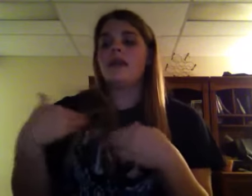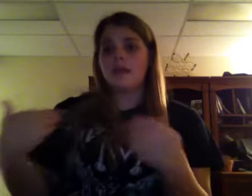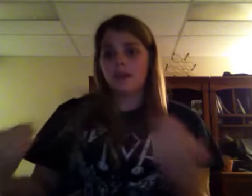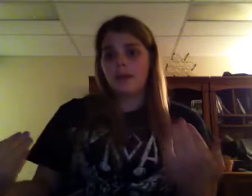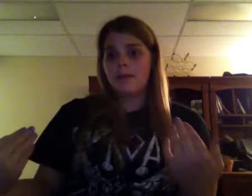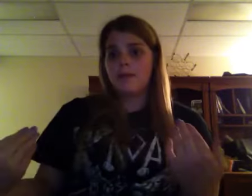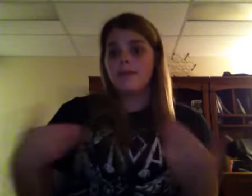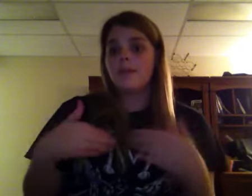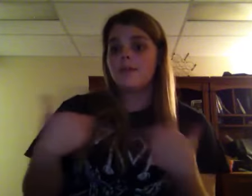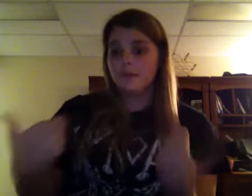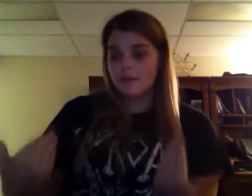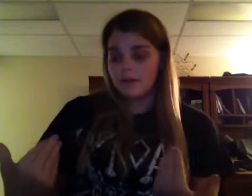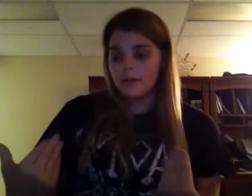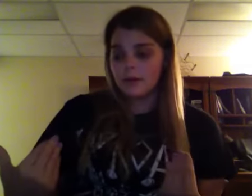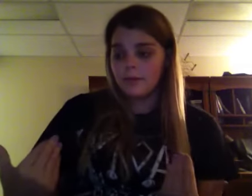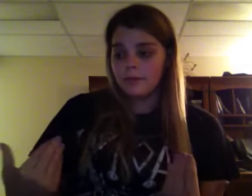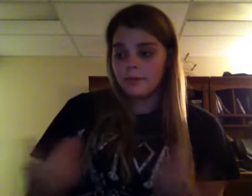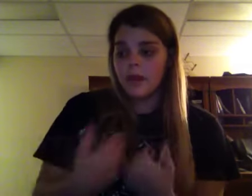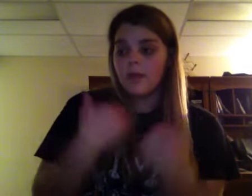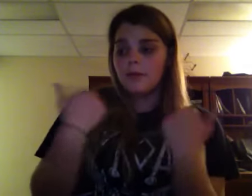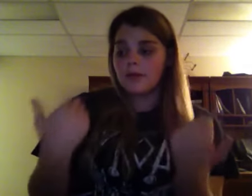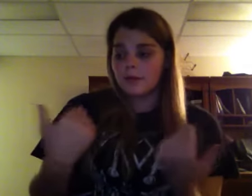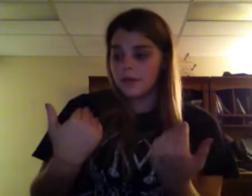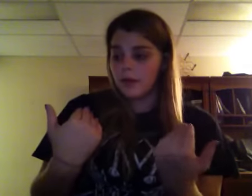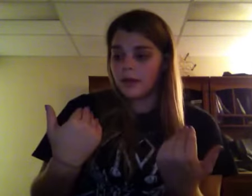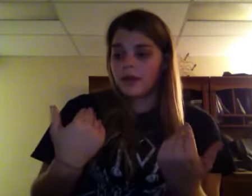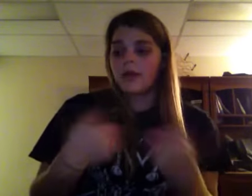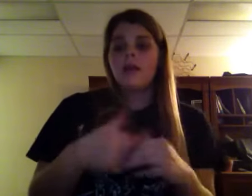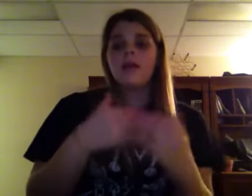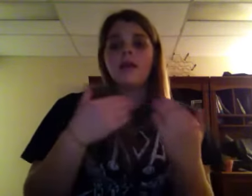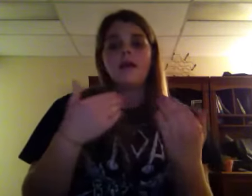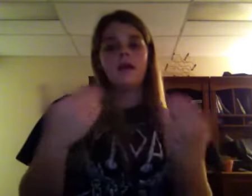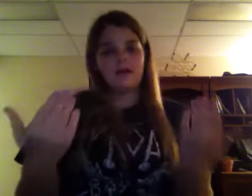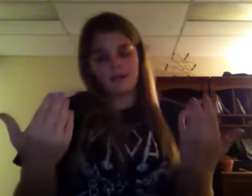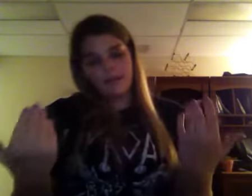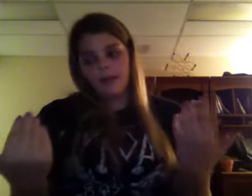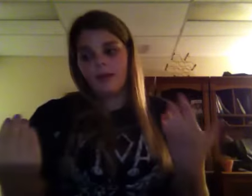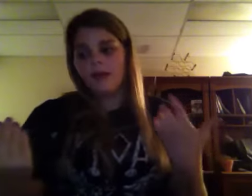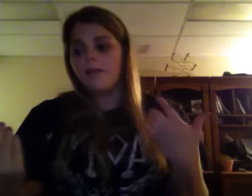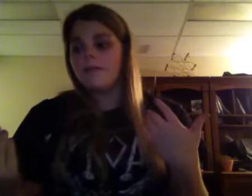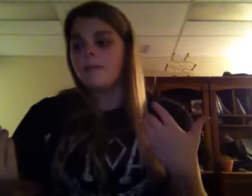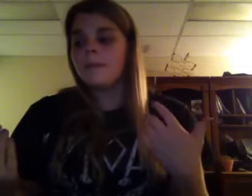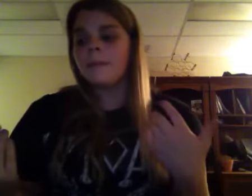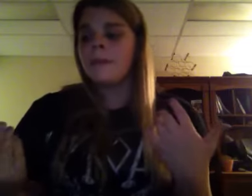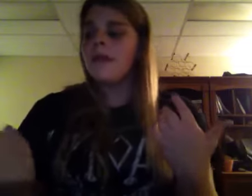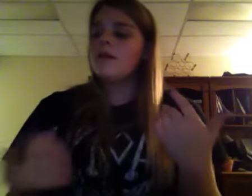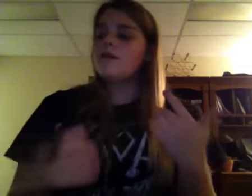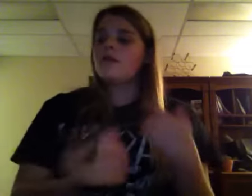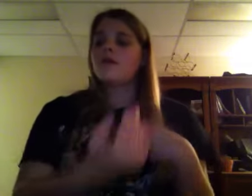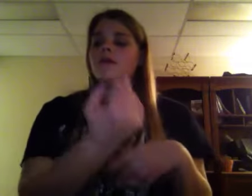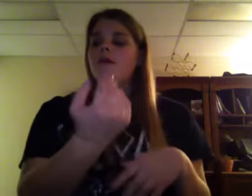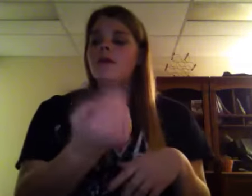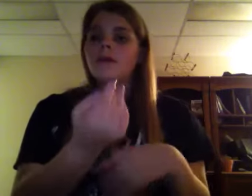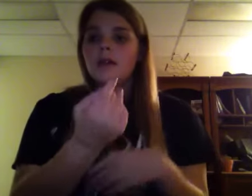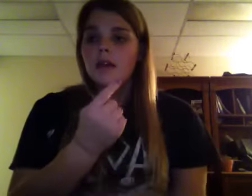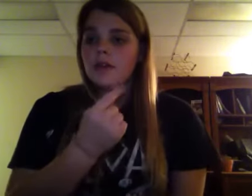8 a.m. So Tuesday is a time, but it's also a topic, and it's at 8 a.m. So I